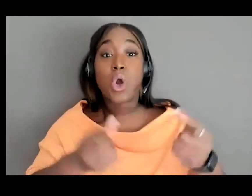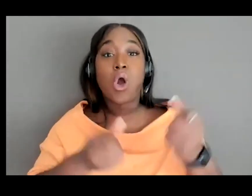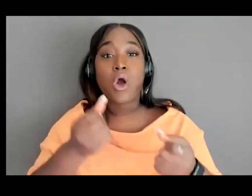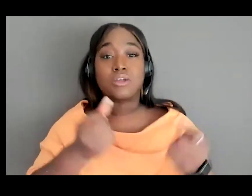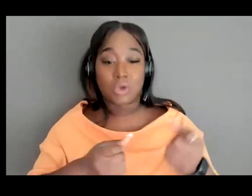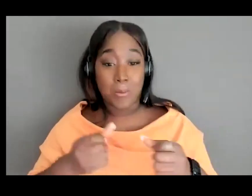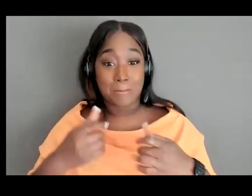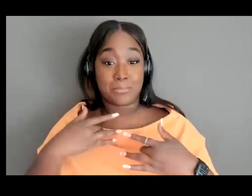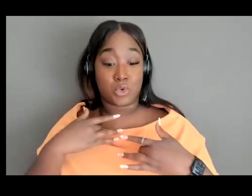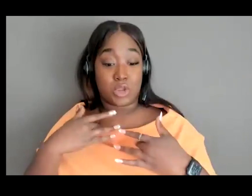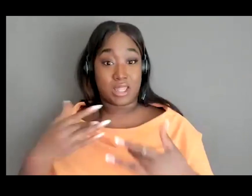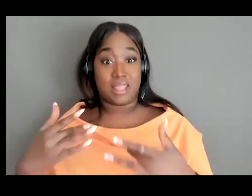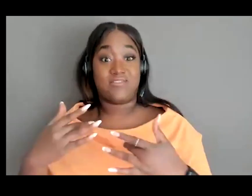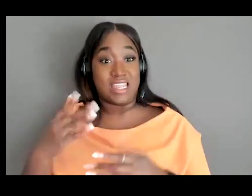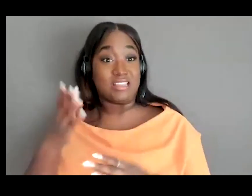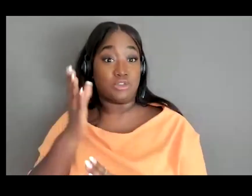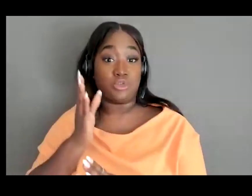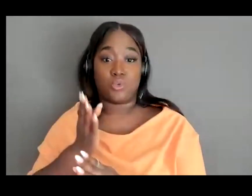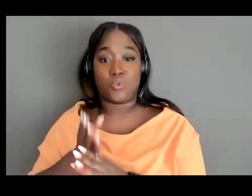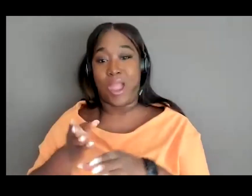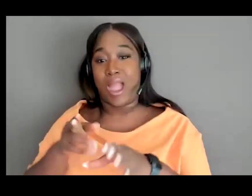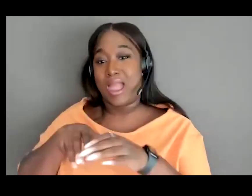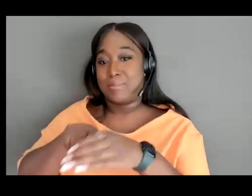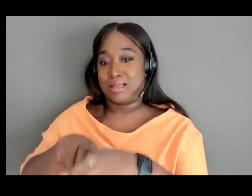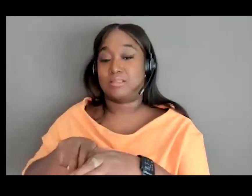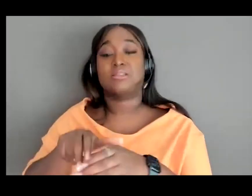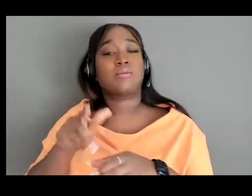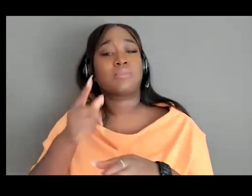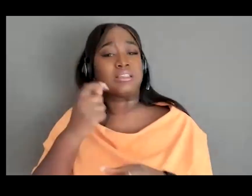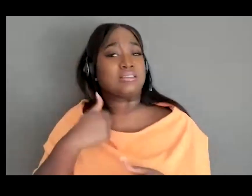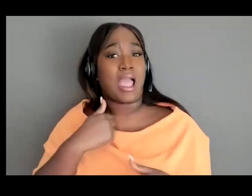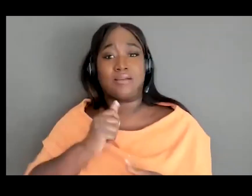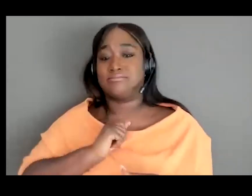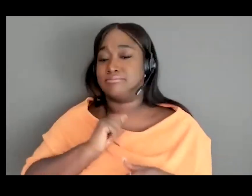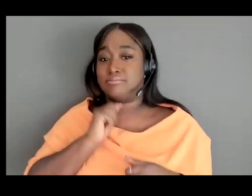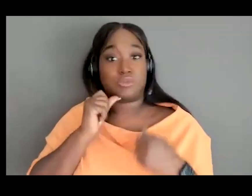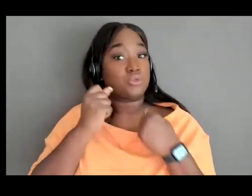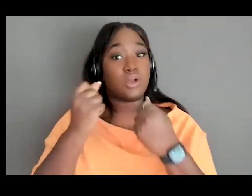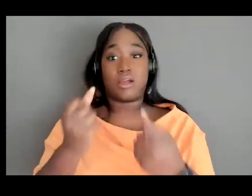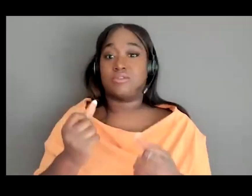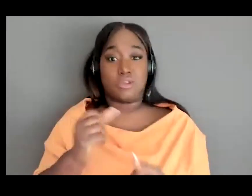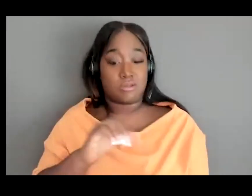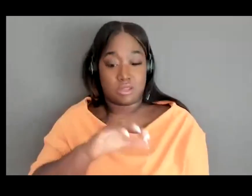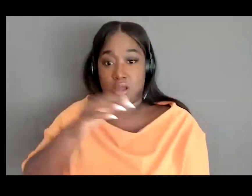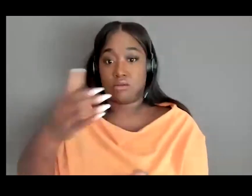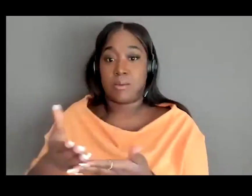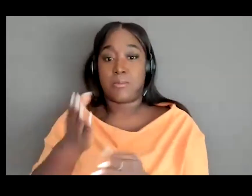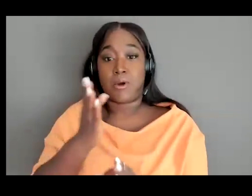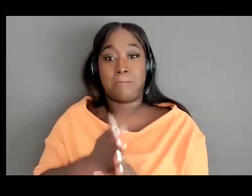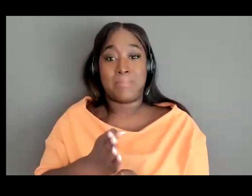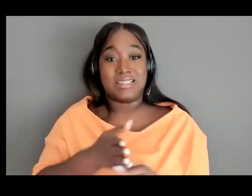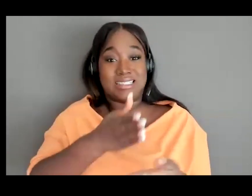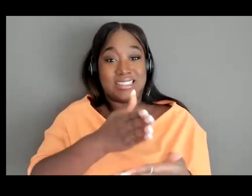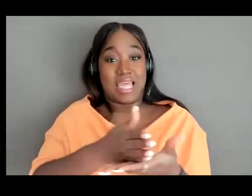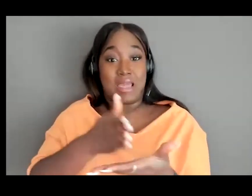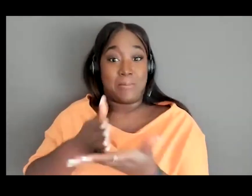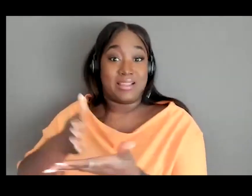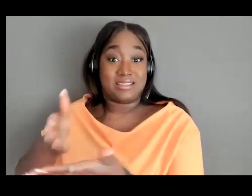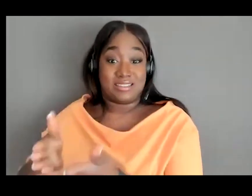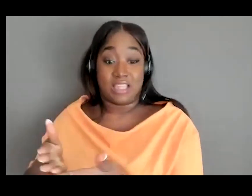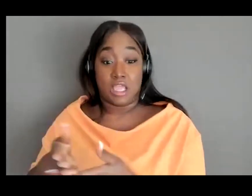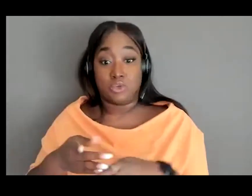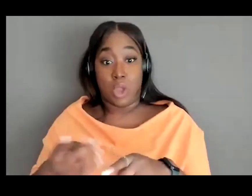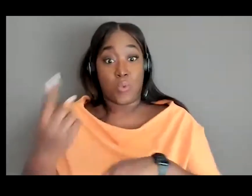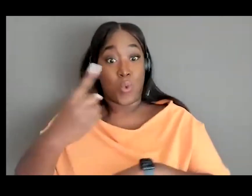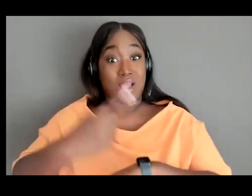Access to cars or proclivity to ride buses, because I don't drive, so like my number of bus segments in a day is going to